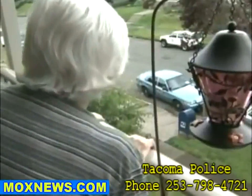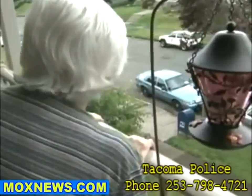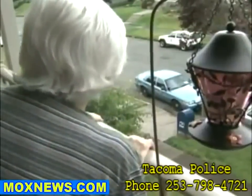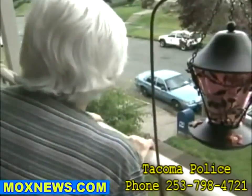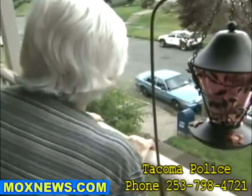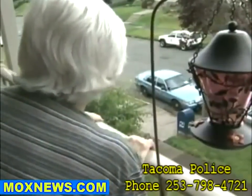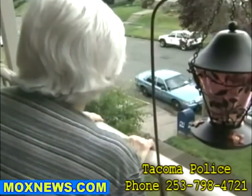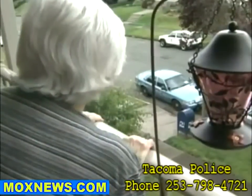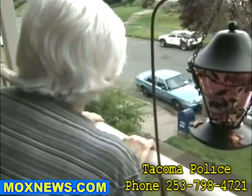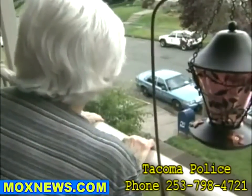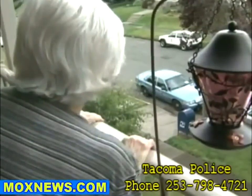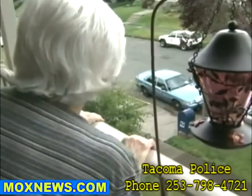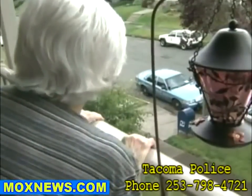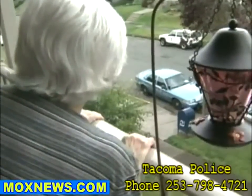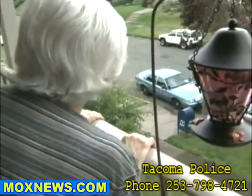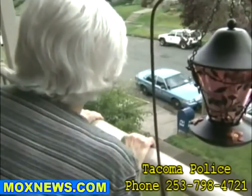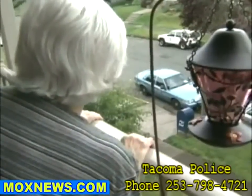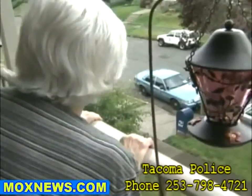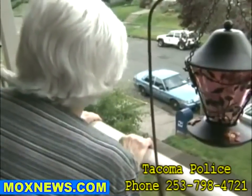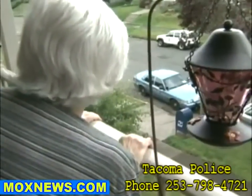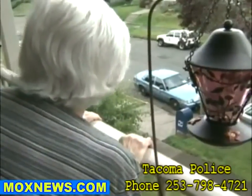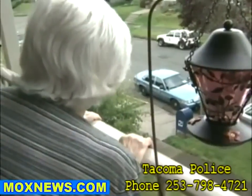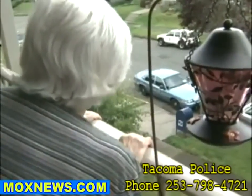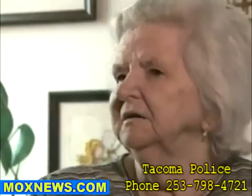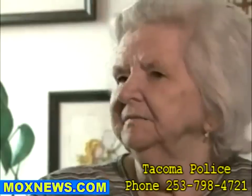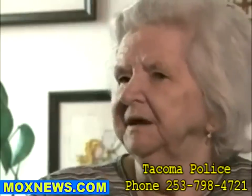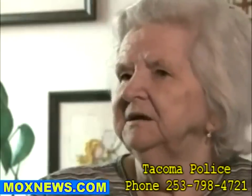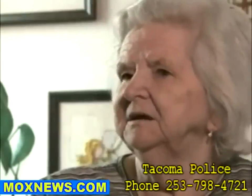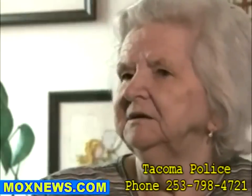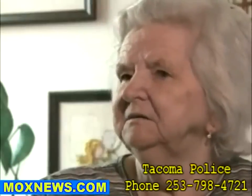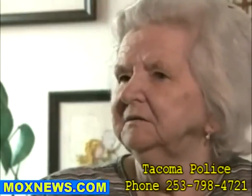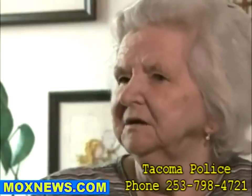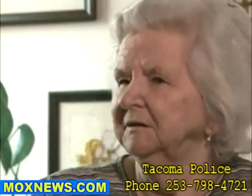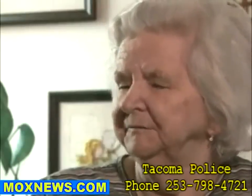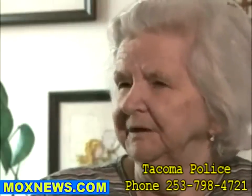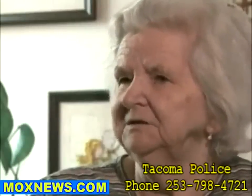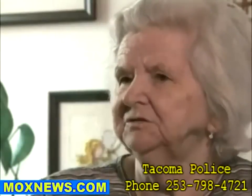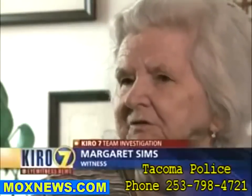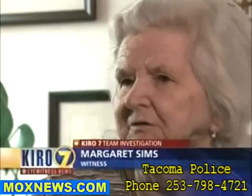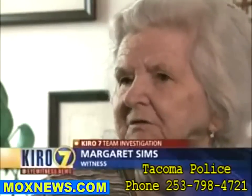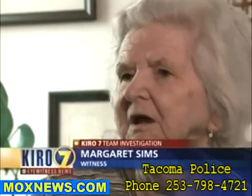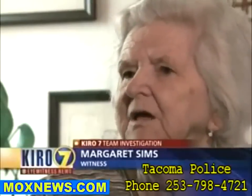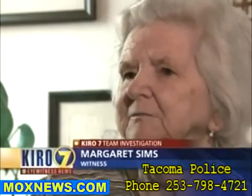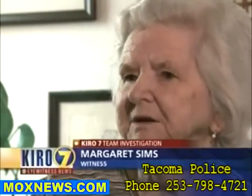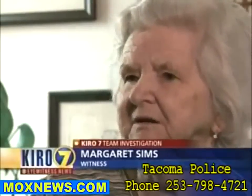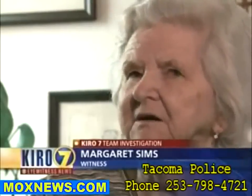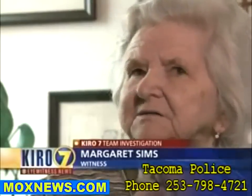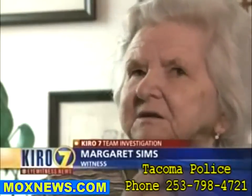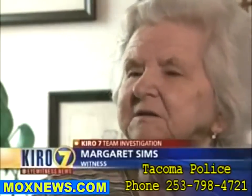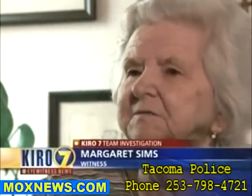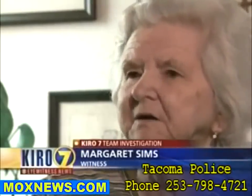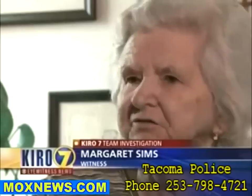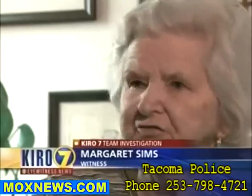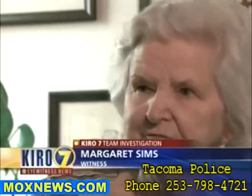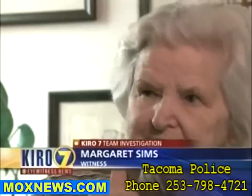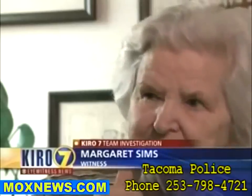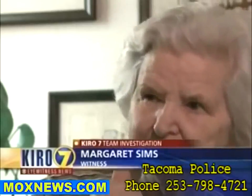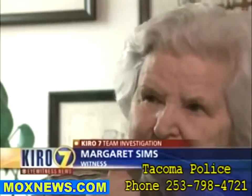they admitted there was a misunderstanding. They had faced her because he thought she was